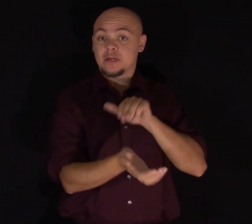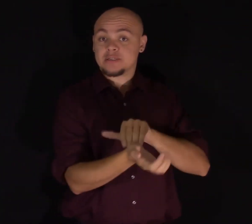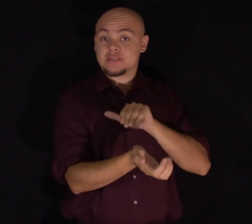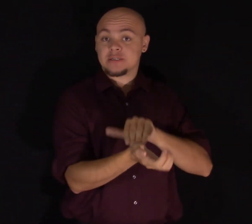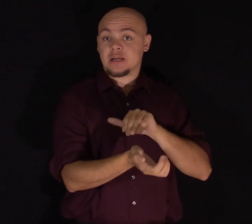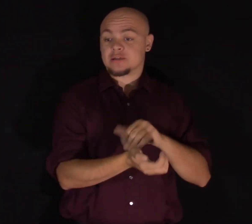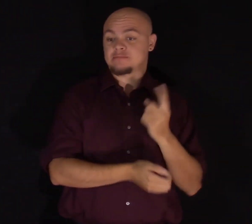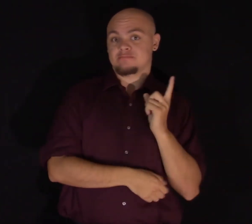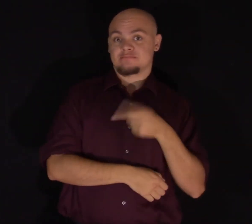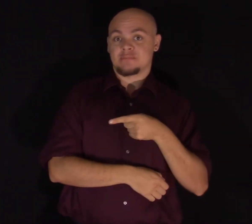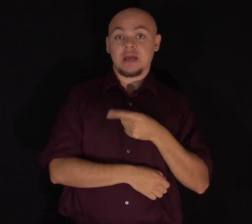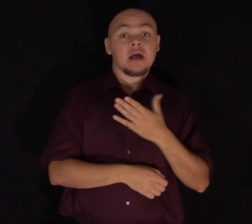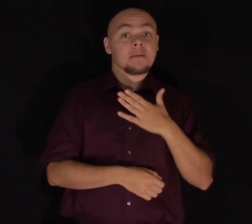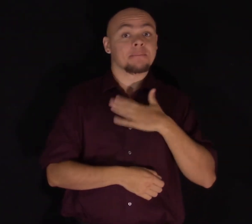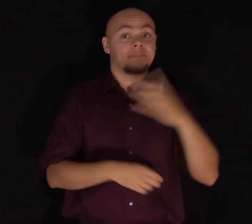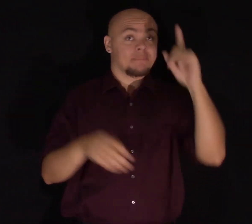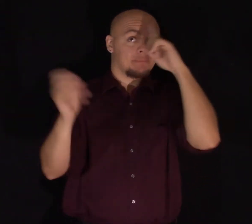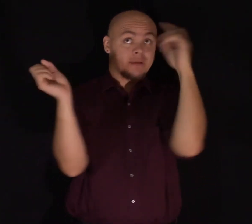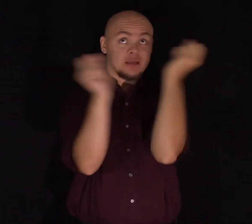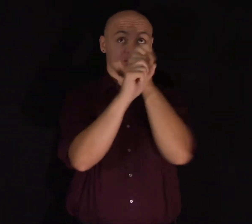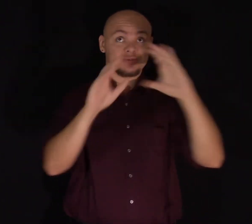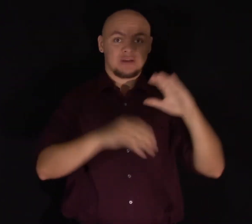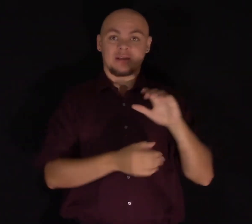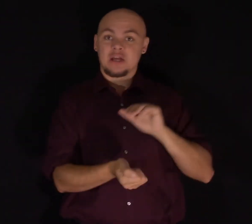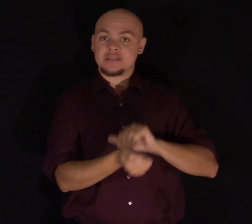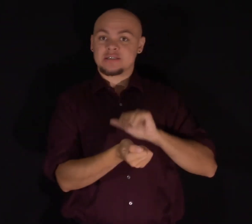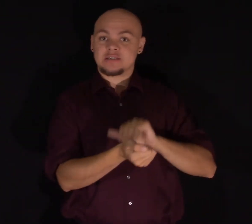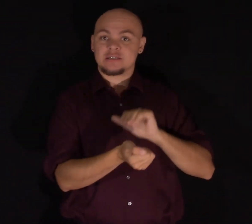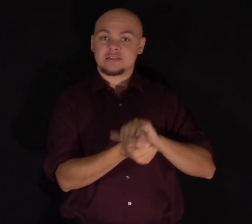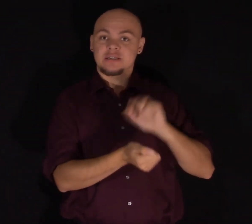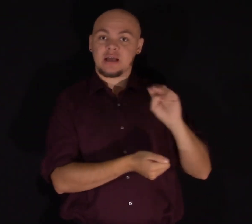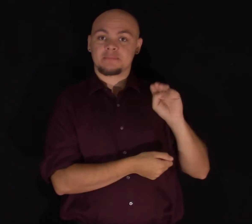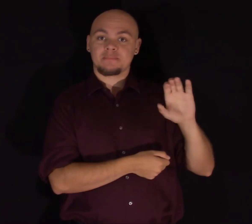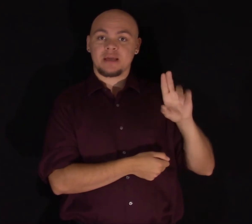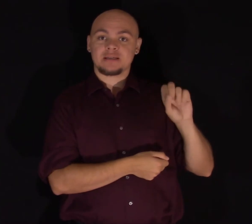was the dream. I was Doc McStuffins before it was a thing.